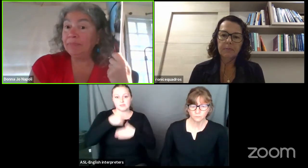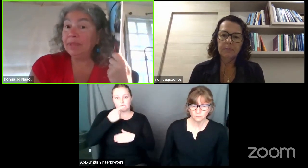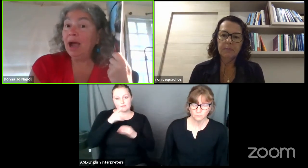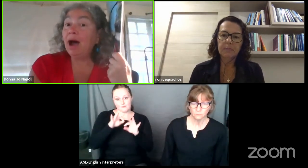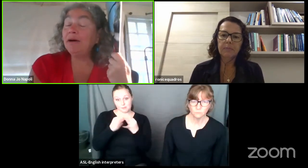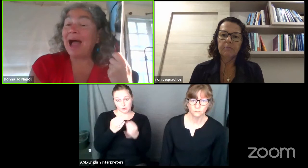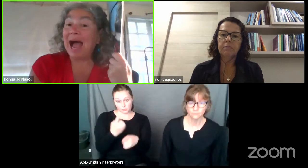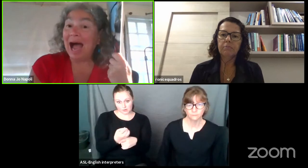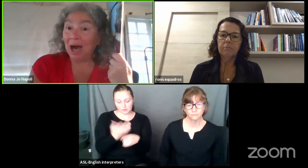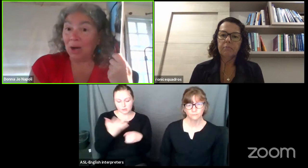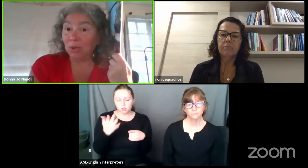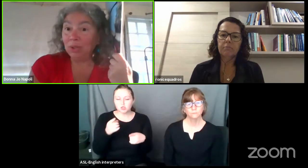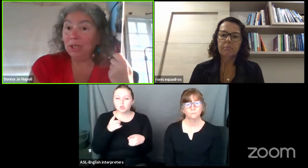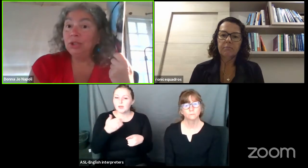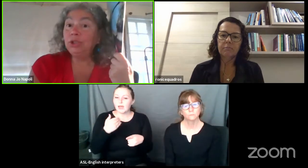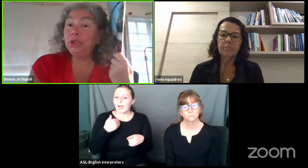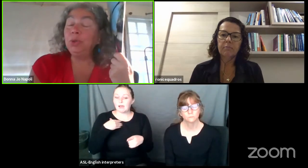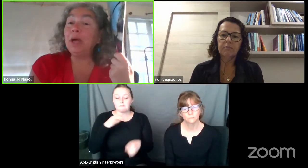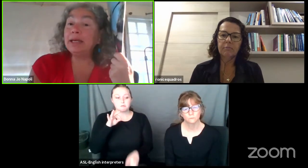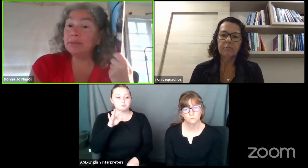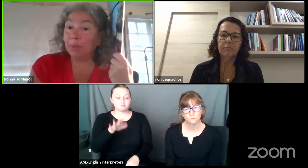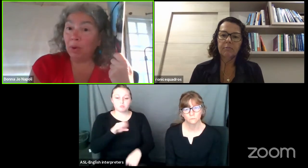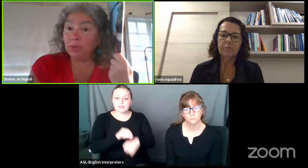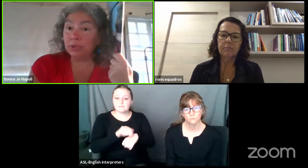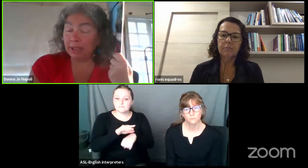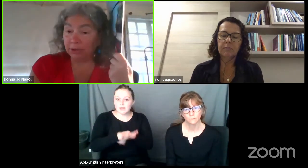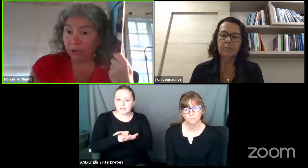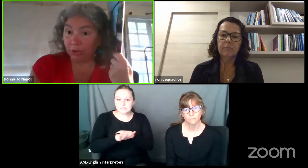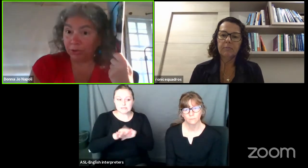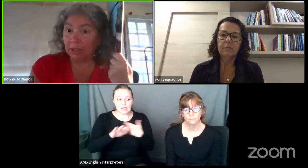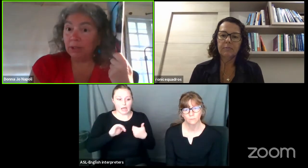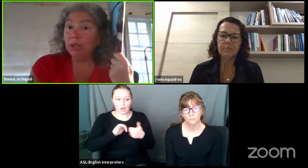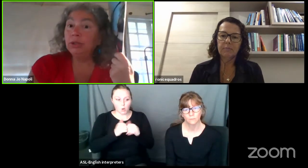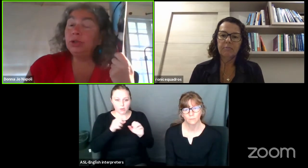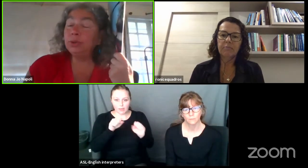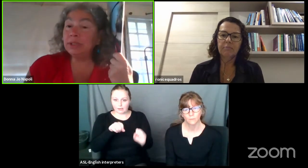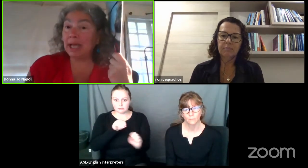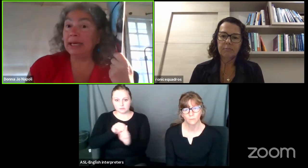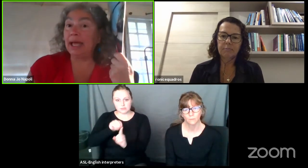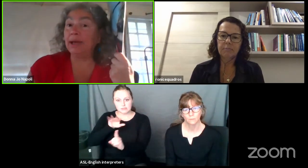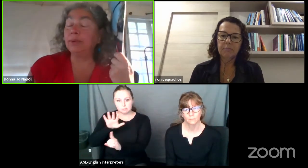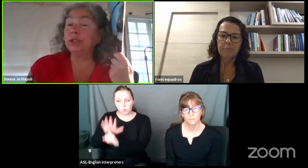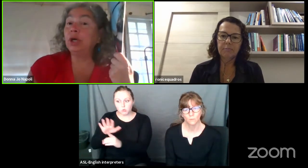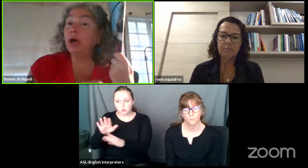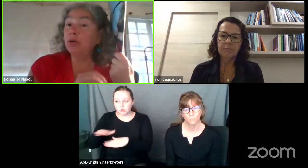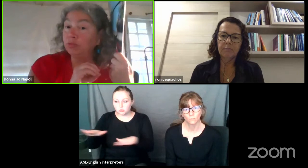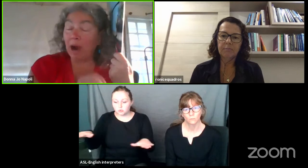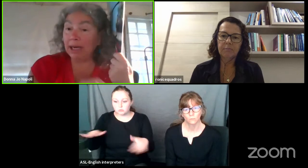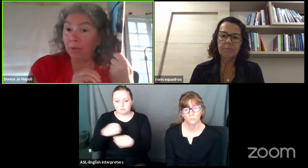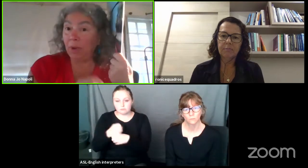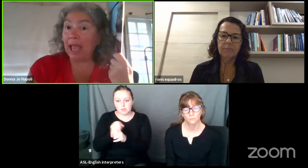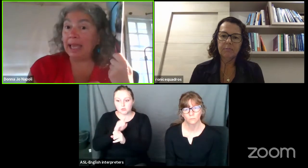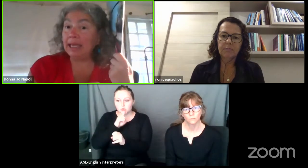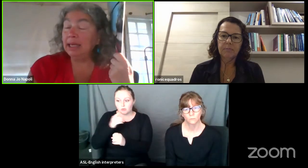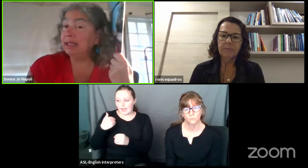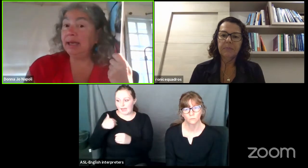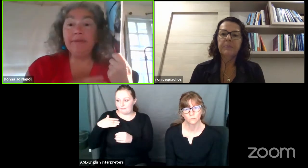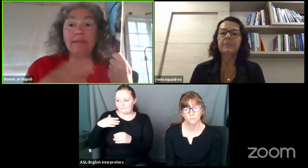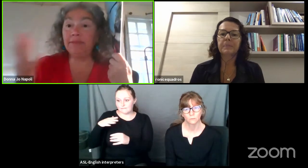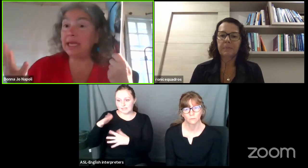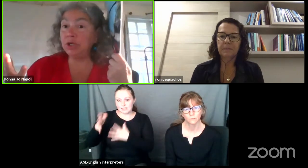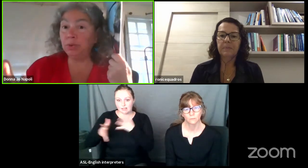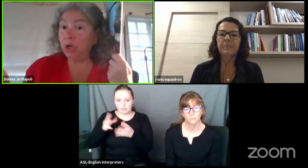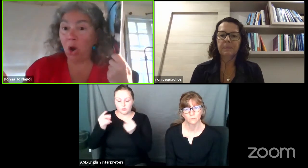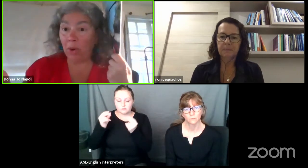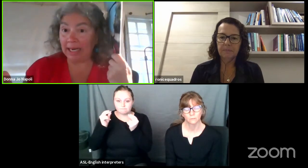for them of how to expose their children to sign language right away,